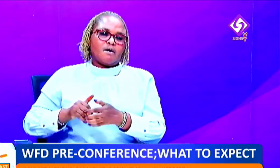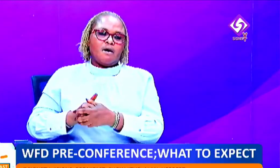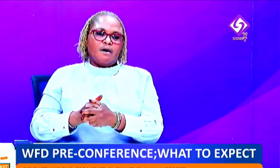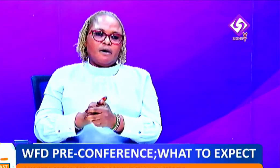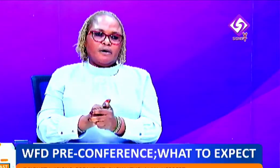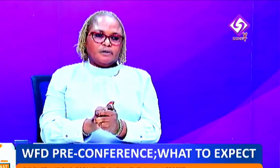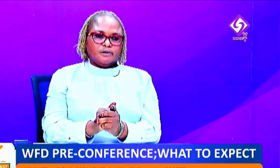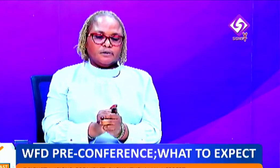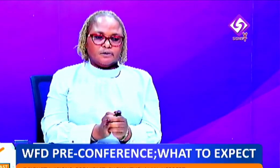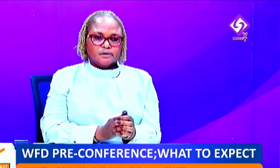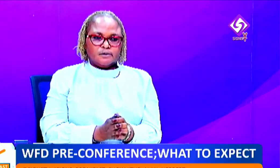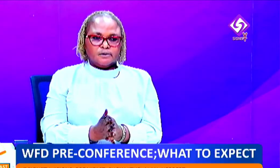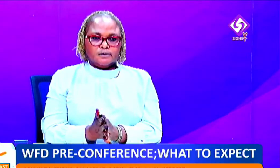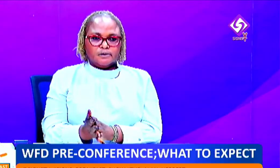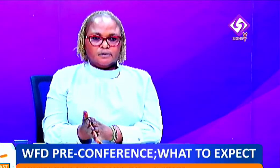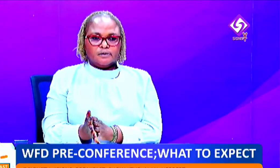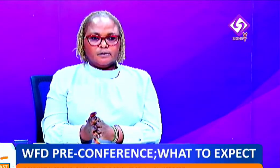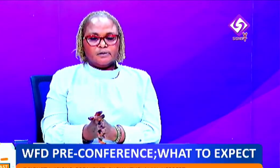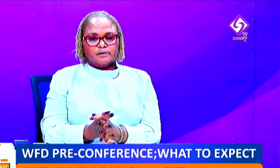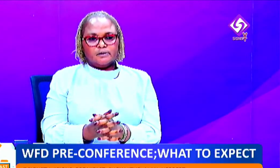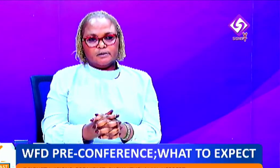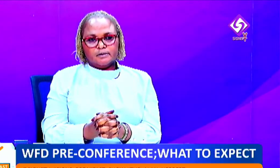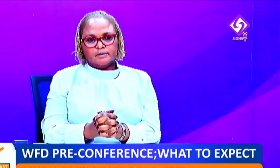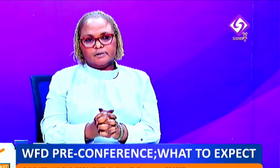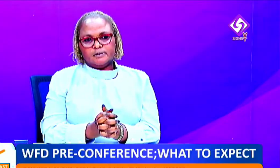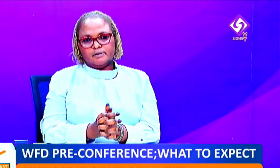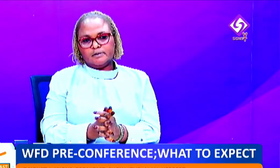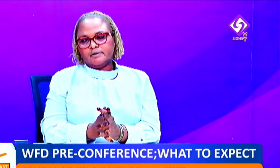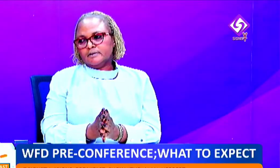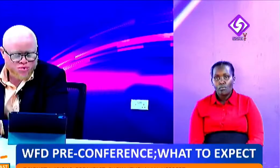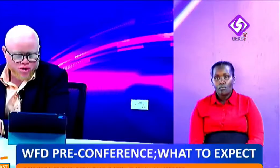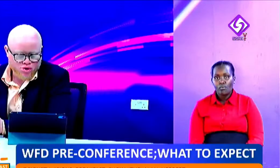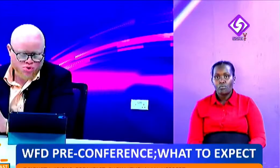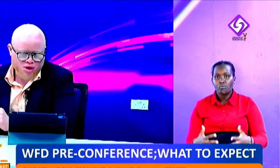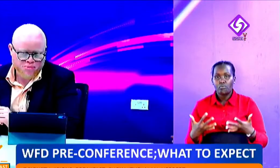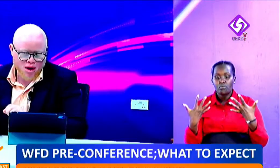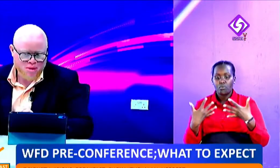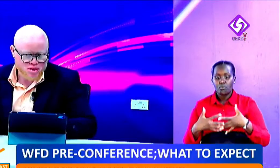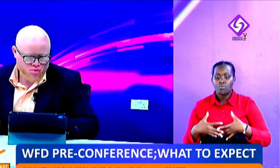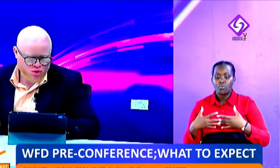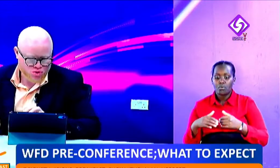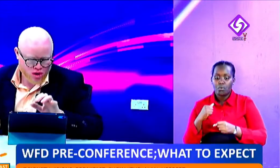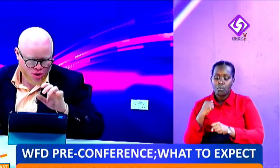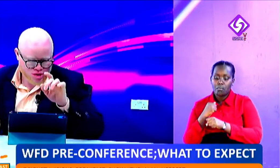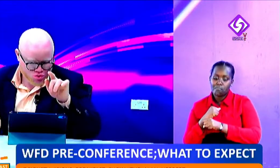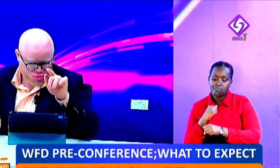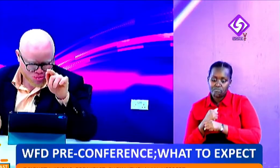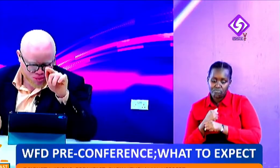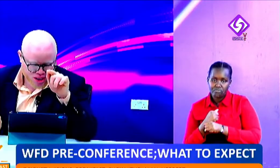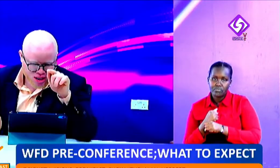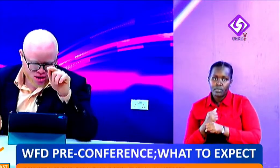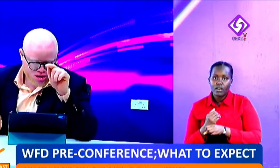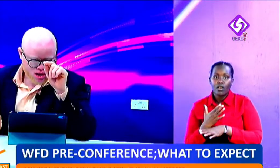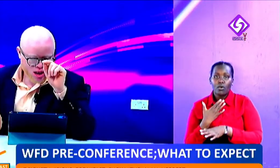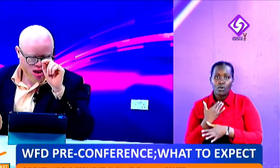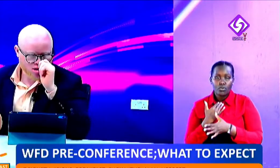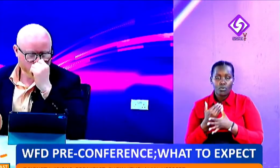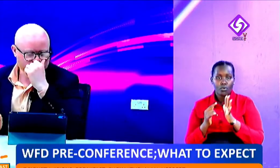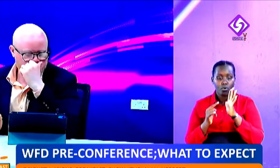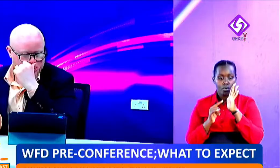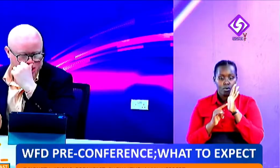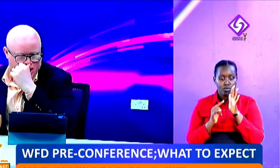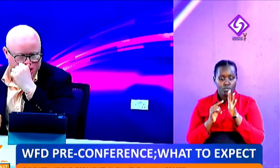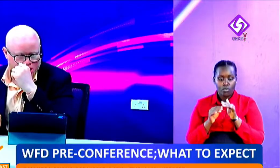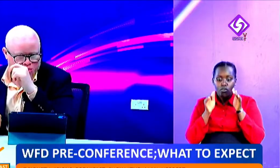collaboration so that we ensure that our rights are also addressed. Amazing work you're doing. Amazing work you're doing. I want us to put a pin in